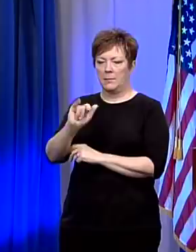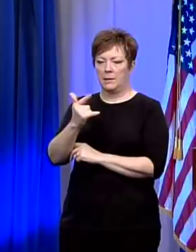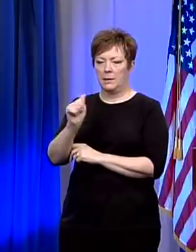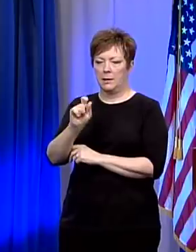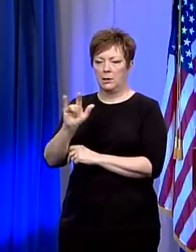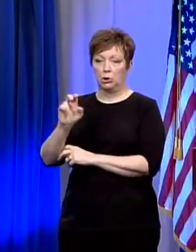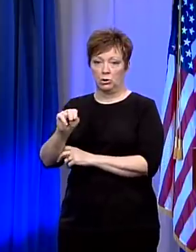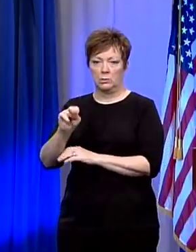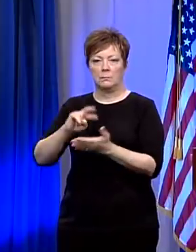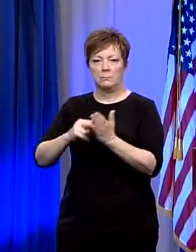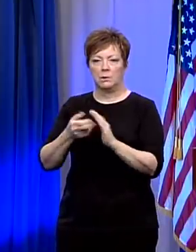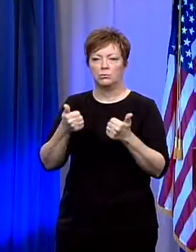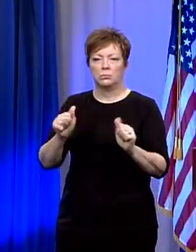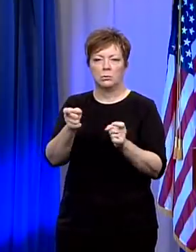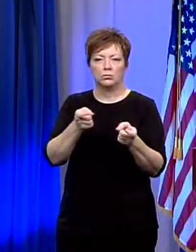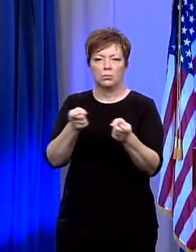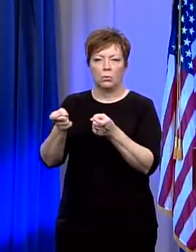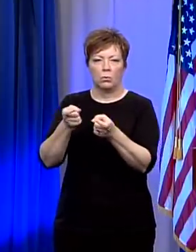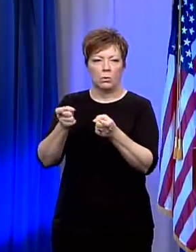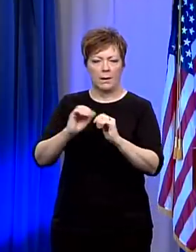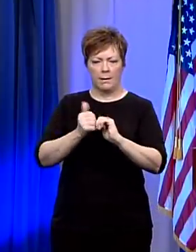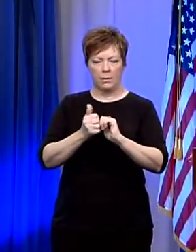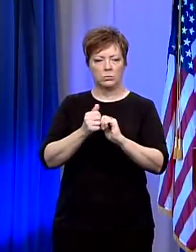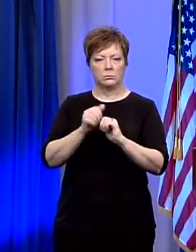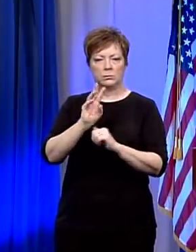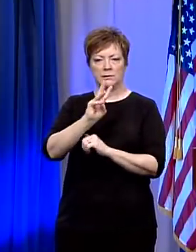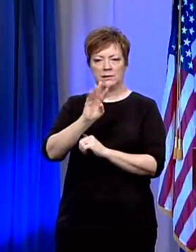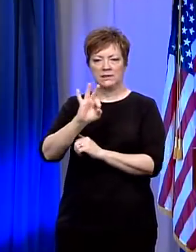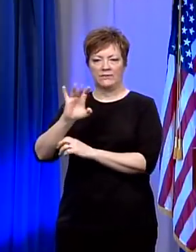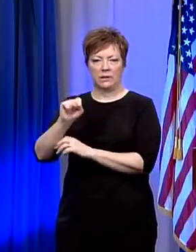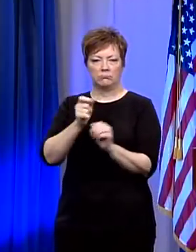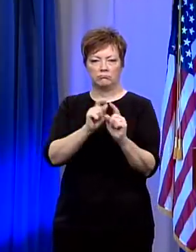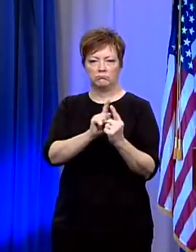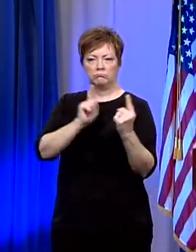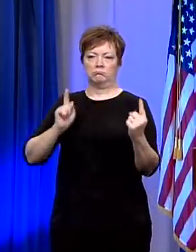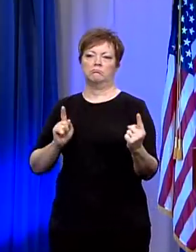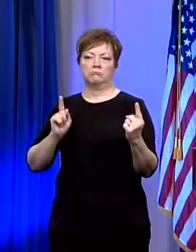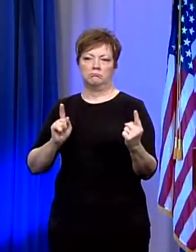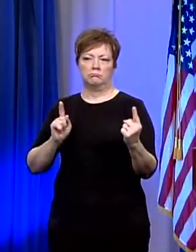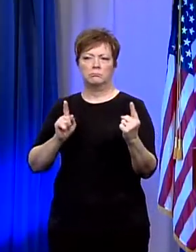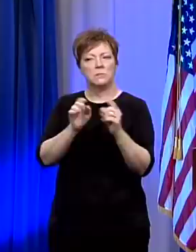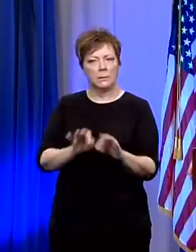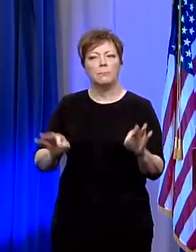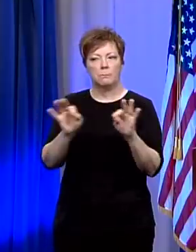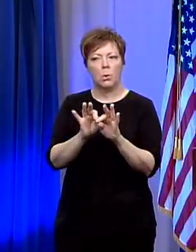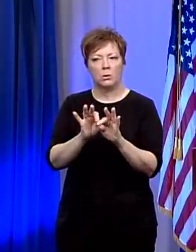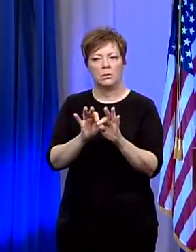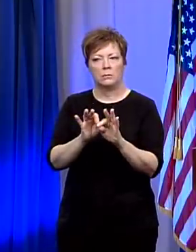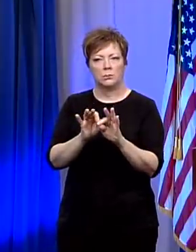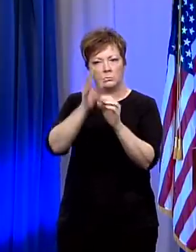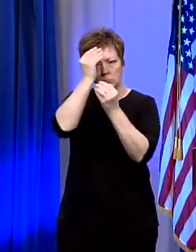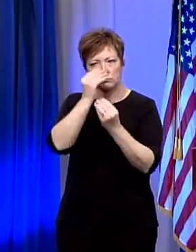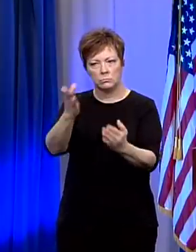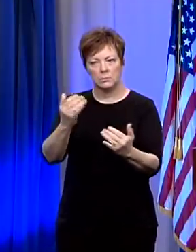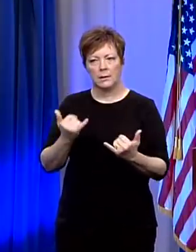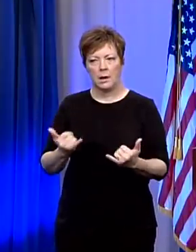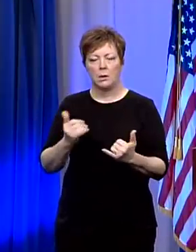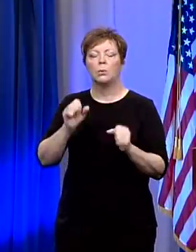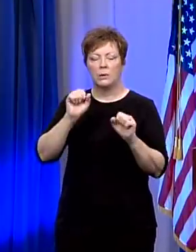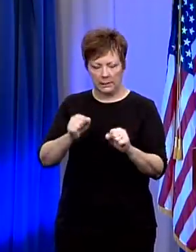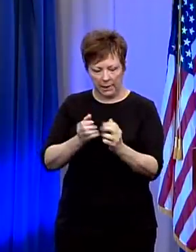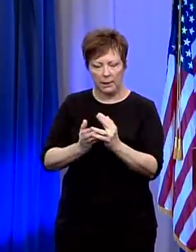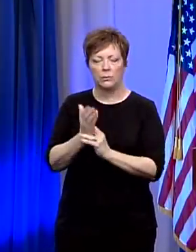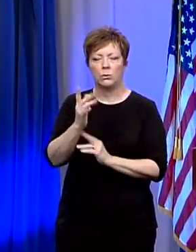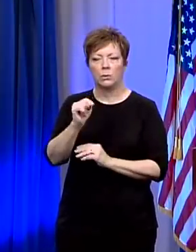from other people. And so that's really the most important message that we want to get out now. We can get through this, and we will get through